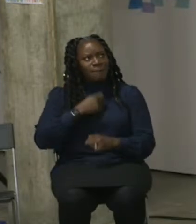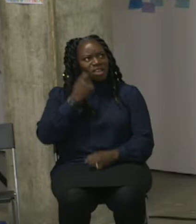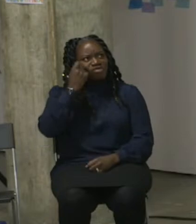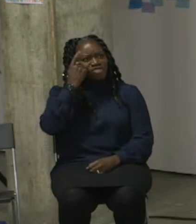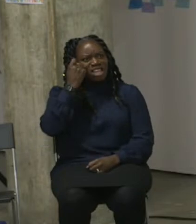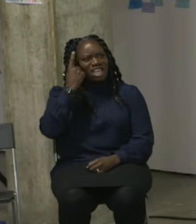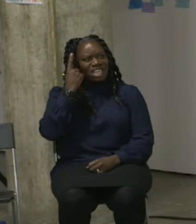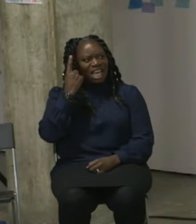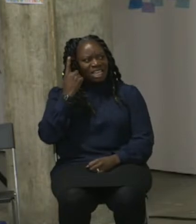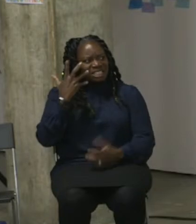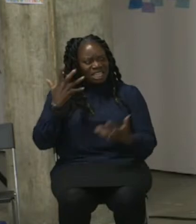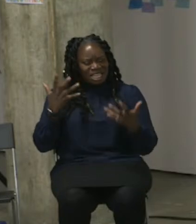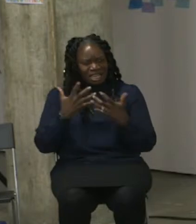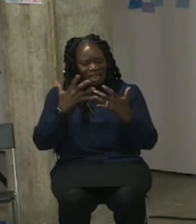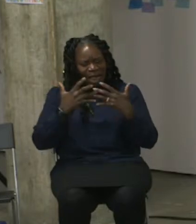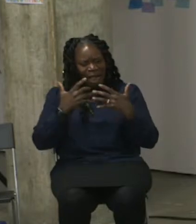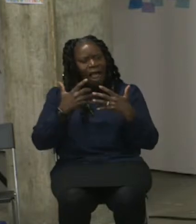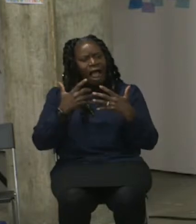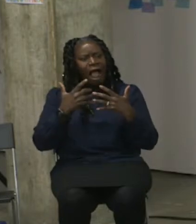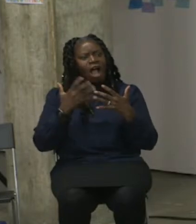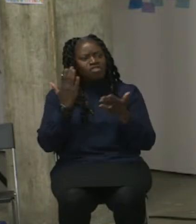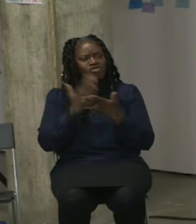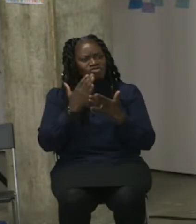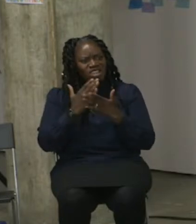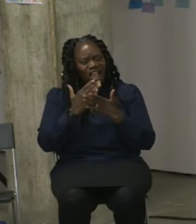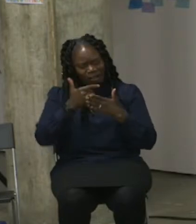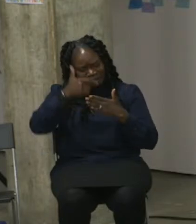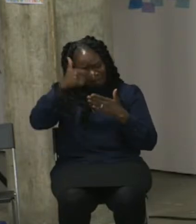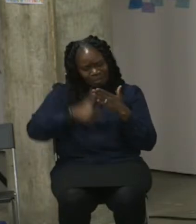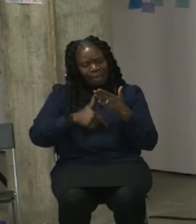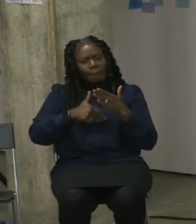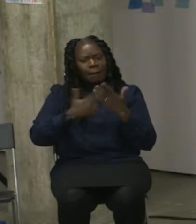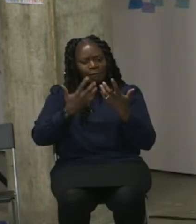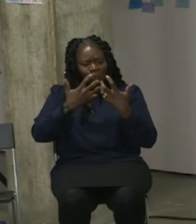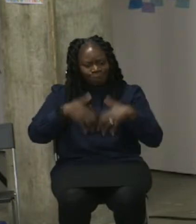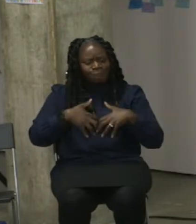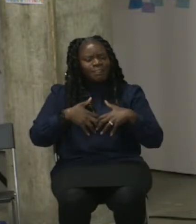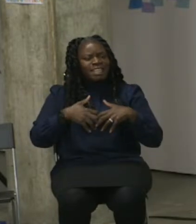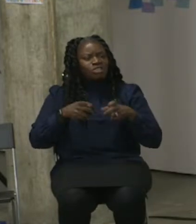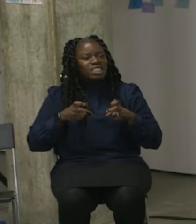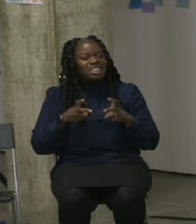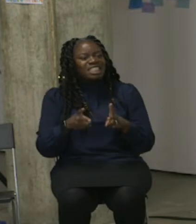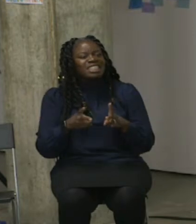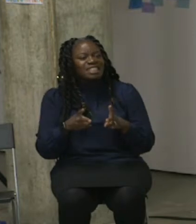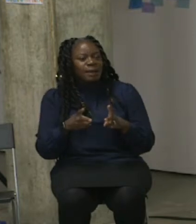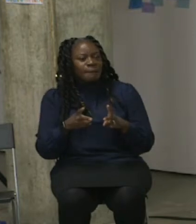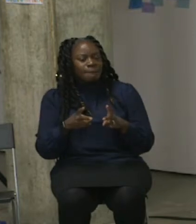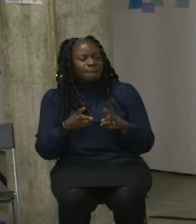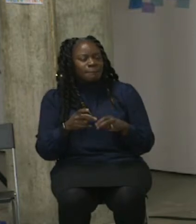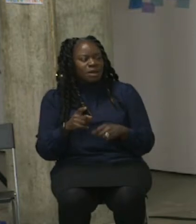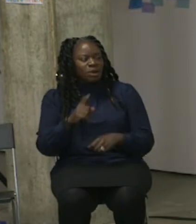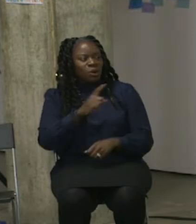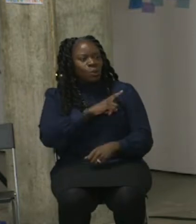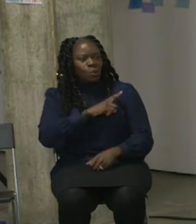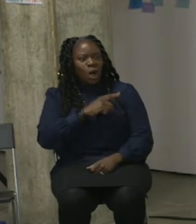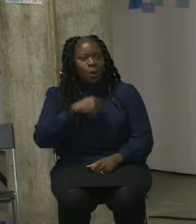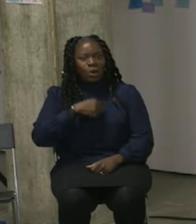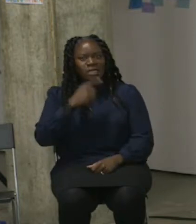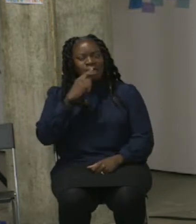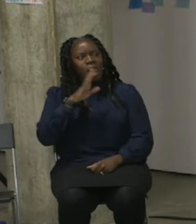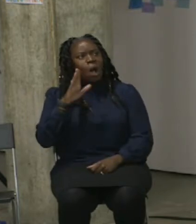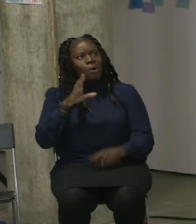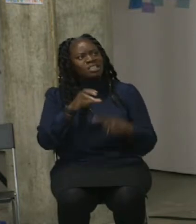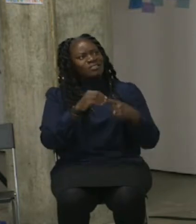deeply baked that kind of violence is into the system. You know, we often say it's not, it's a feature, not a